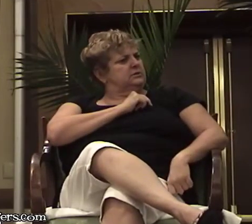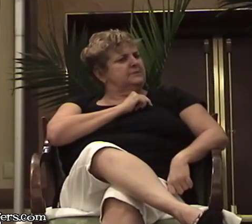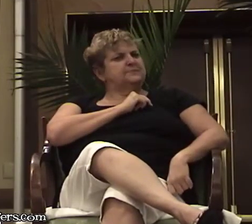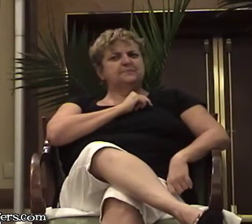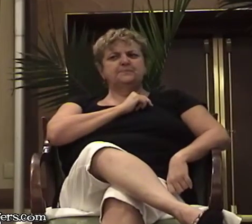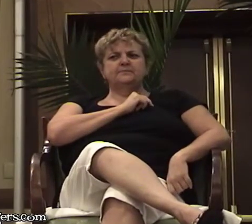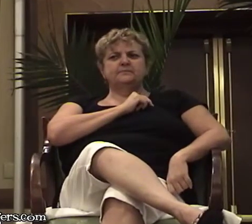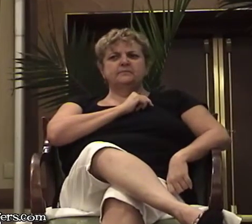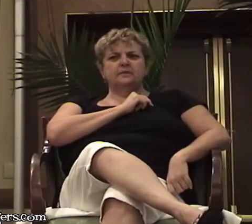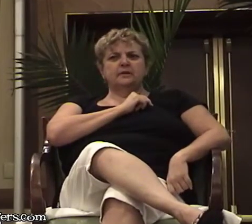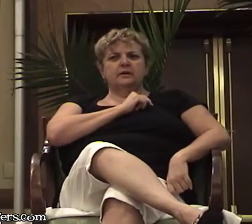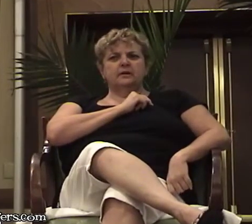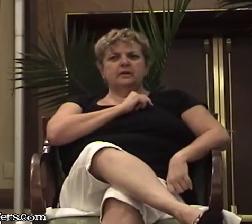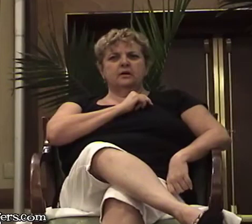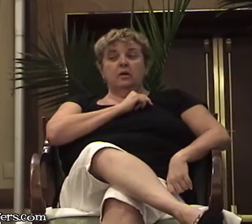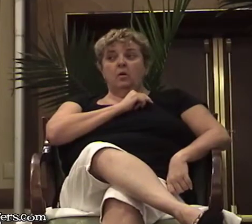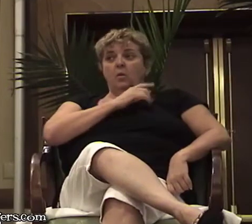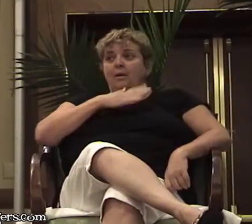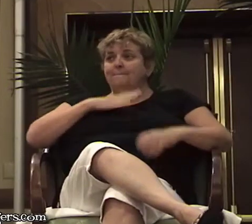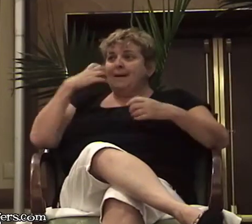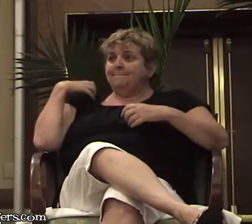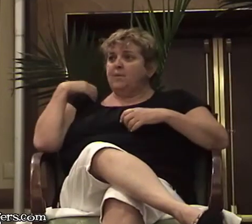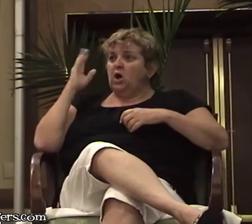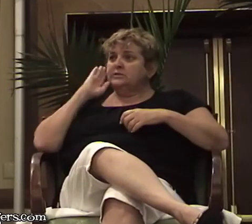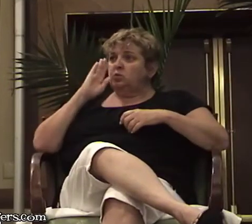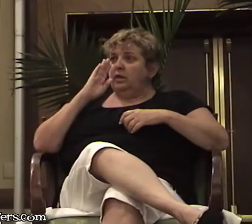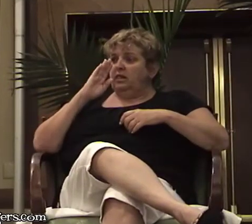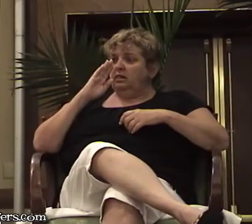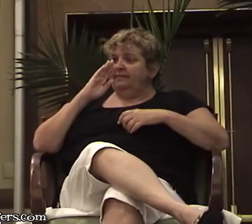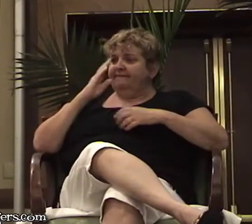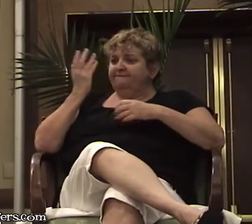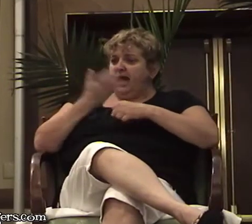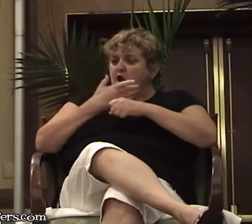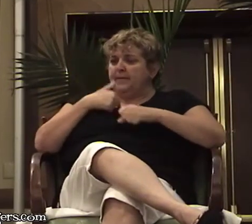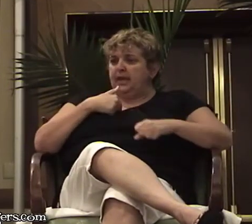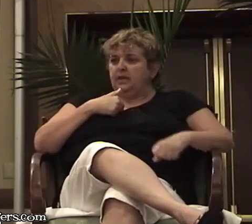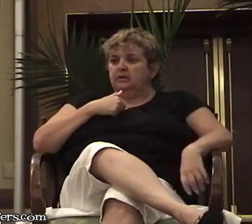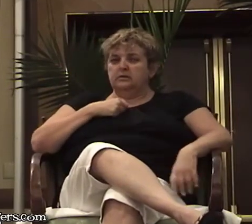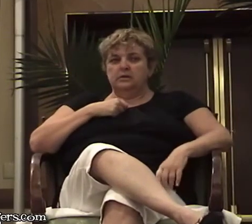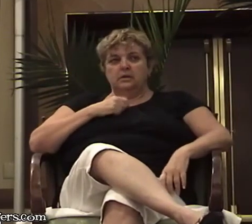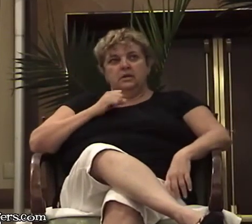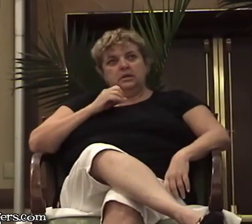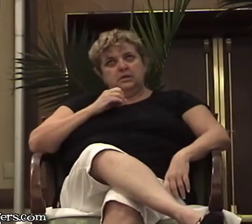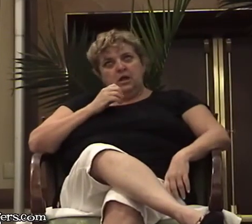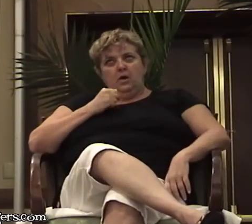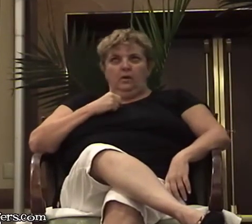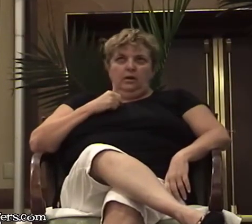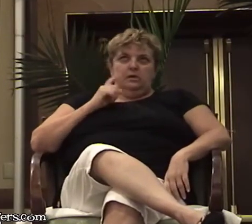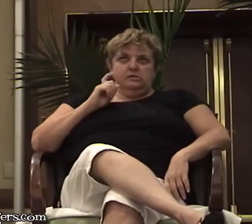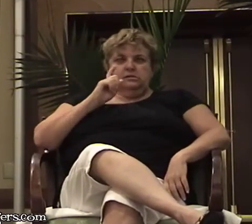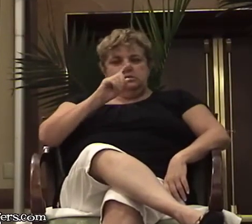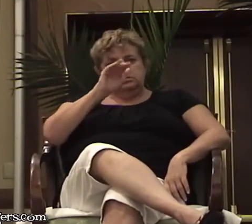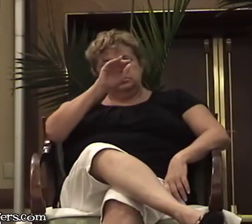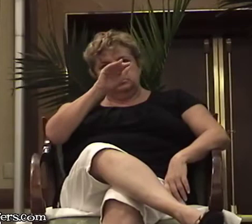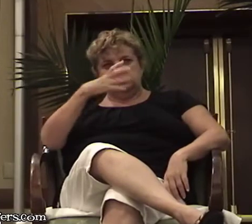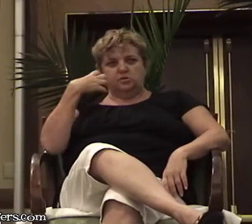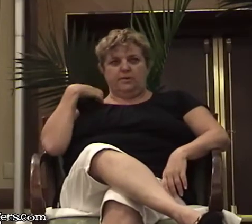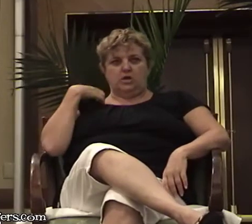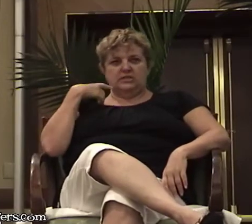I said, he's going to fire me. She goes, go do it anyway. And I went to my boss. And I told him, I said, that diploma in my personnel